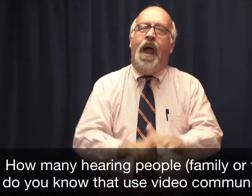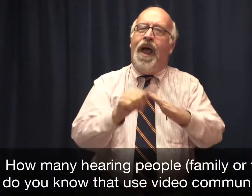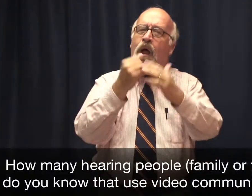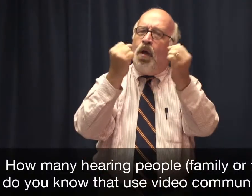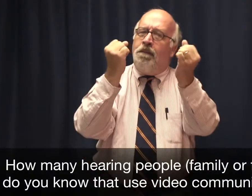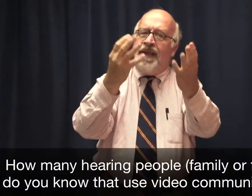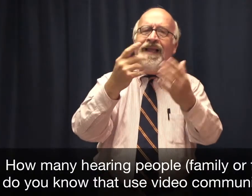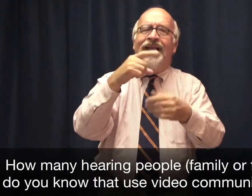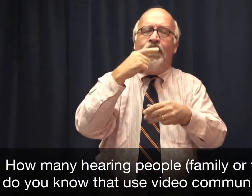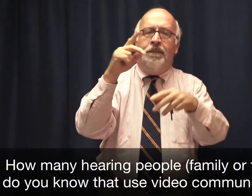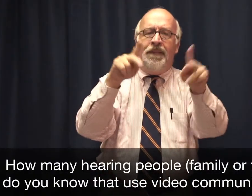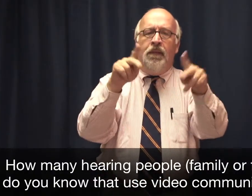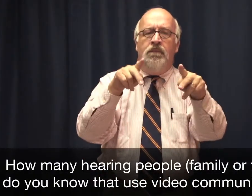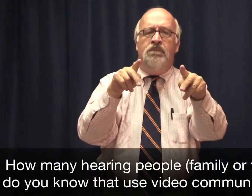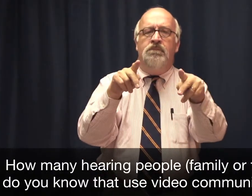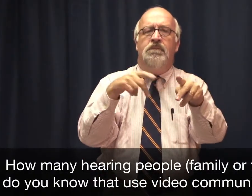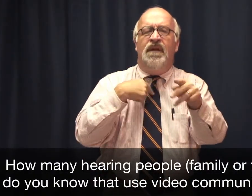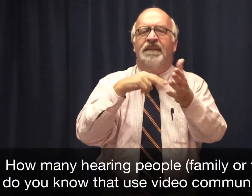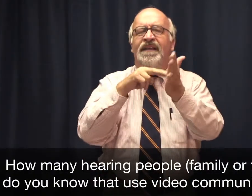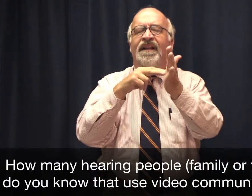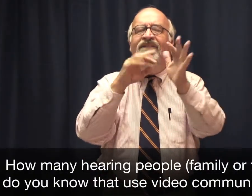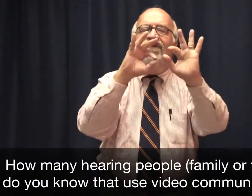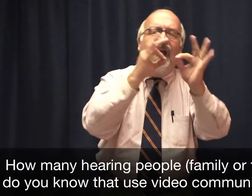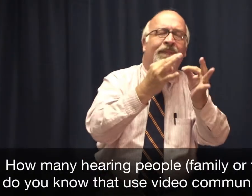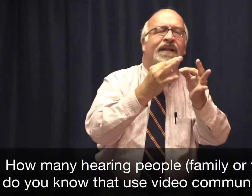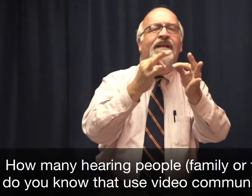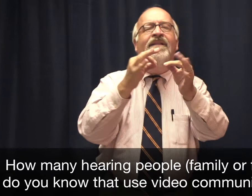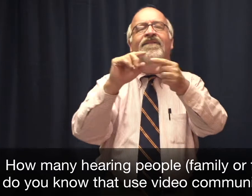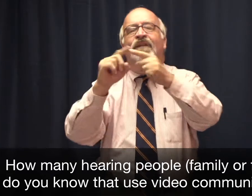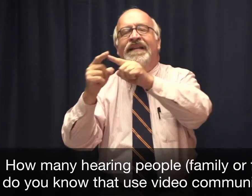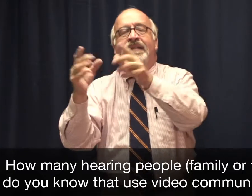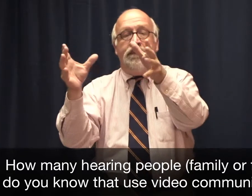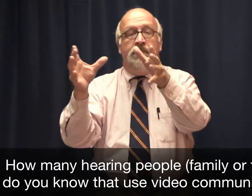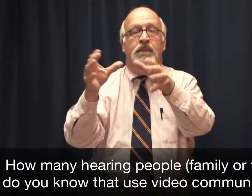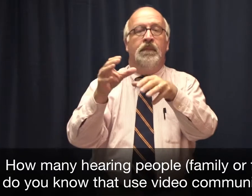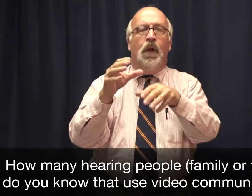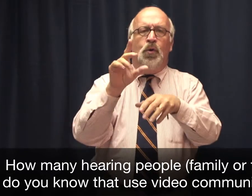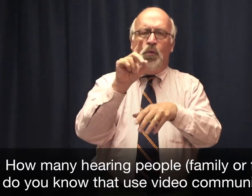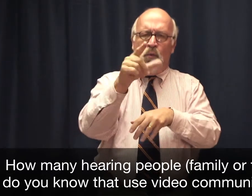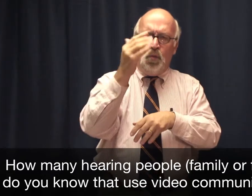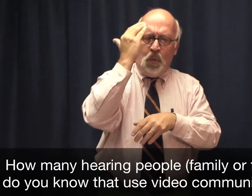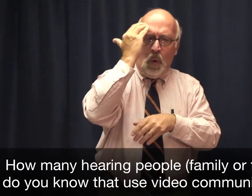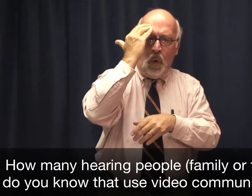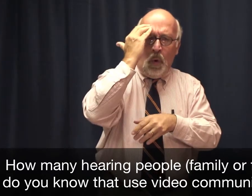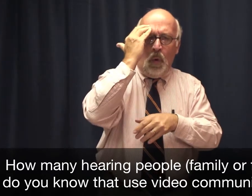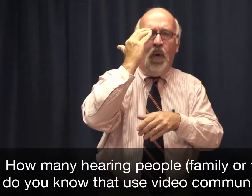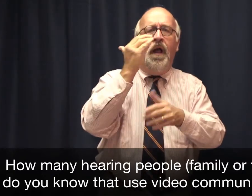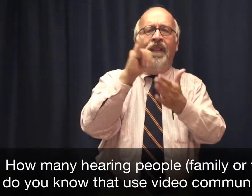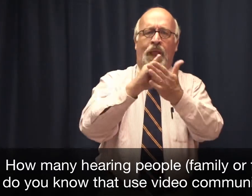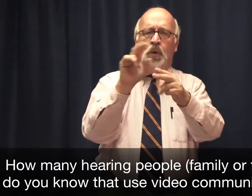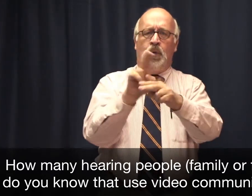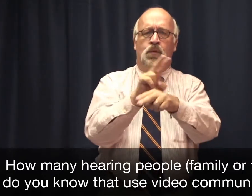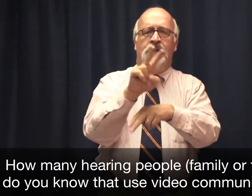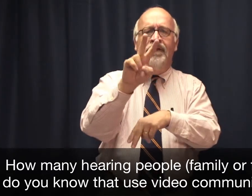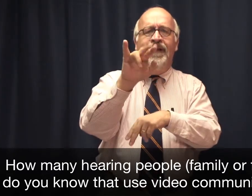How many hearing people, family, or friends do you know that use video